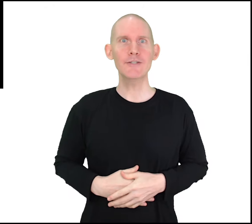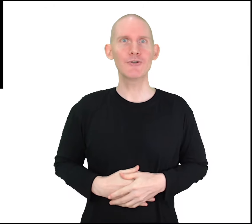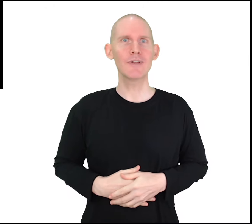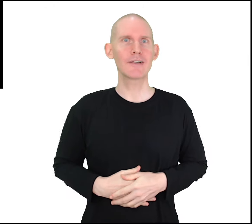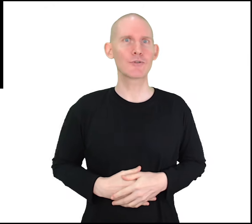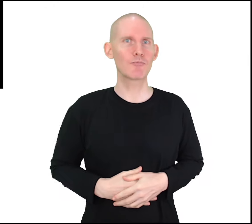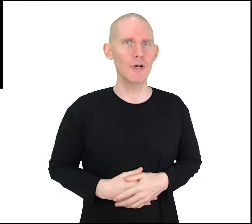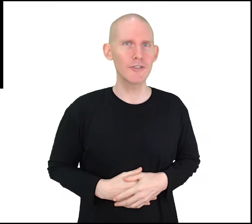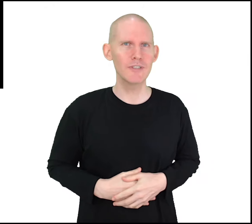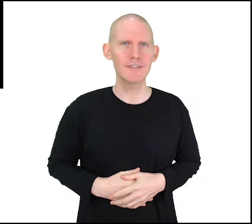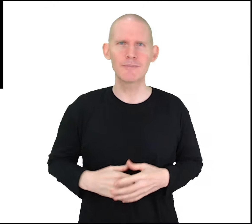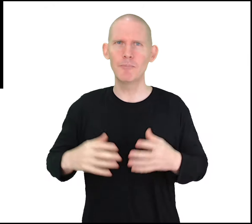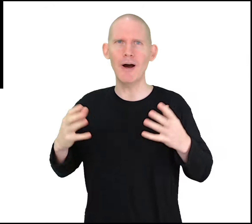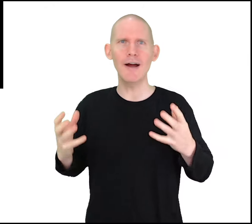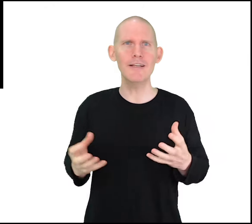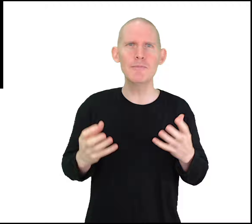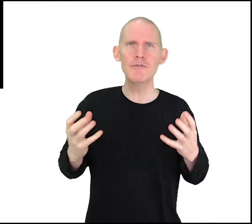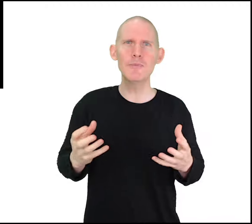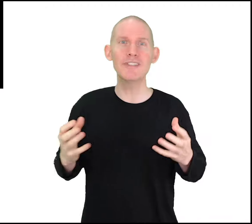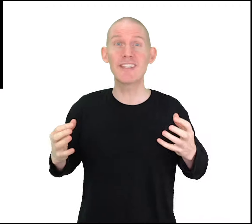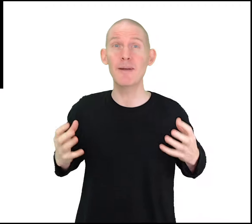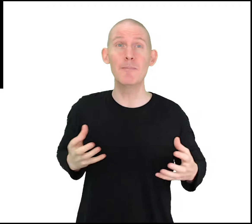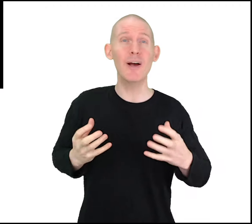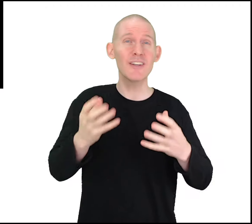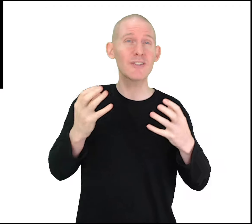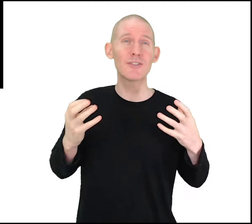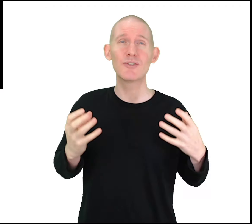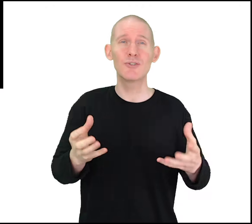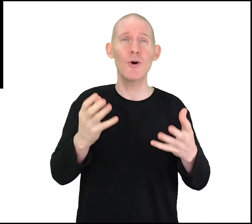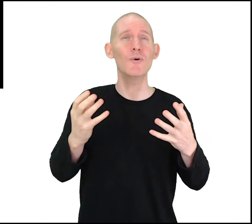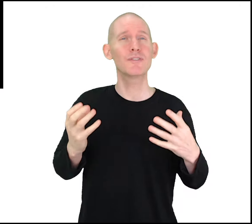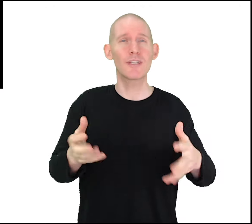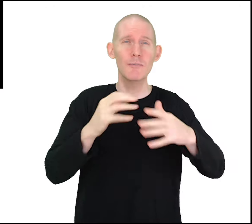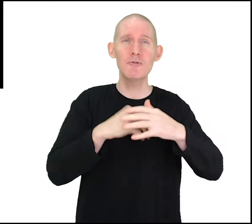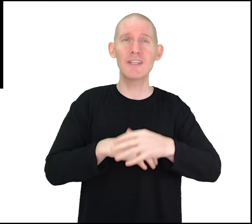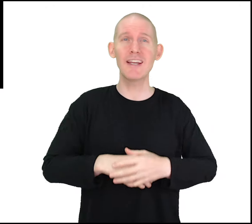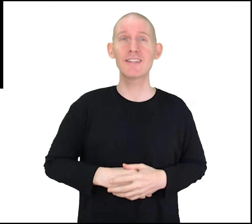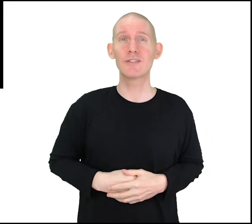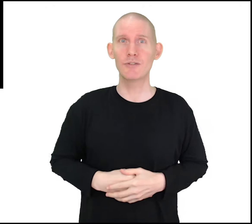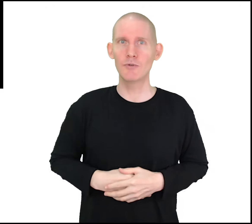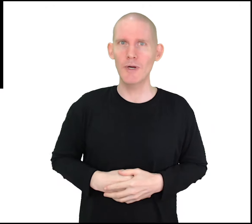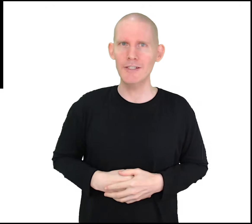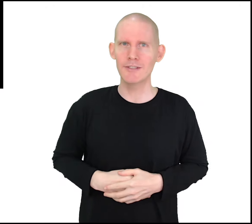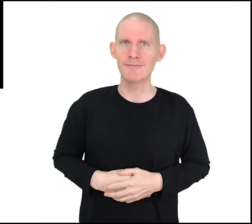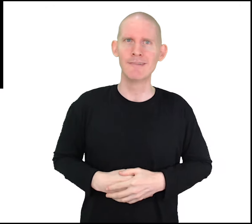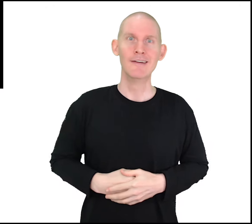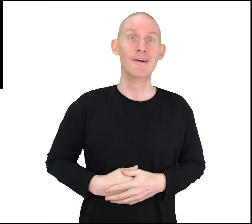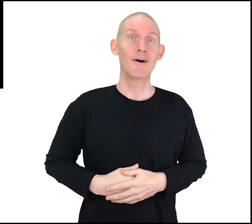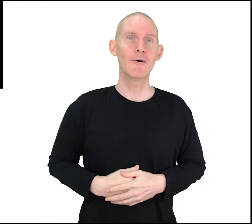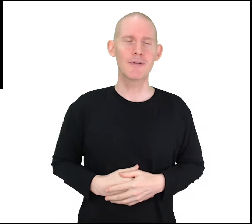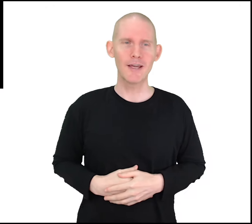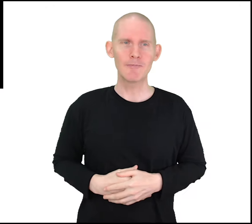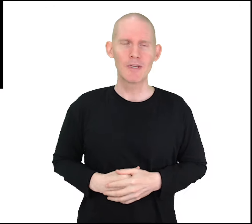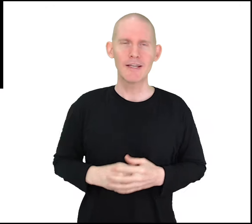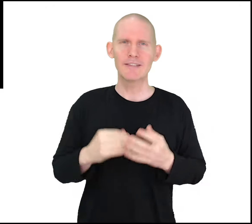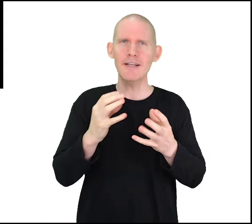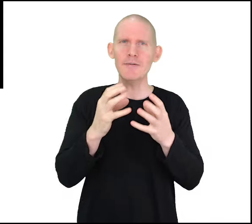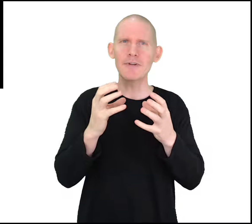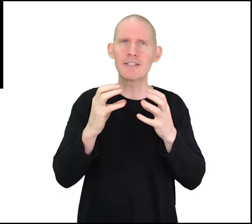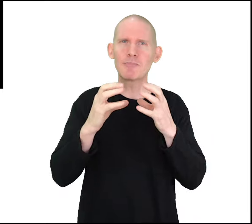Facial expressions, body movements to embellish, to show, to communicate the situation. Okay, instead of